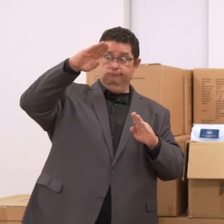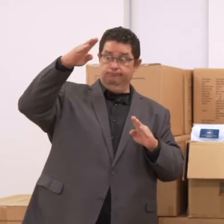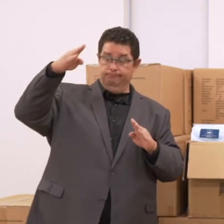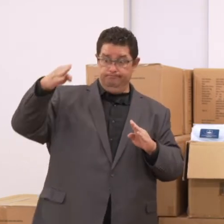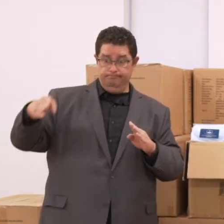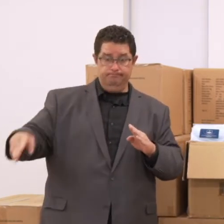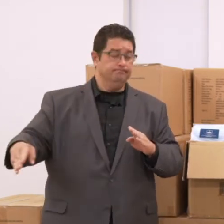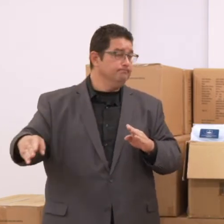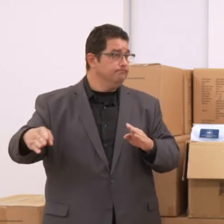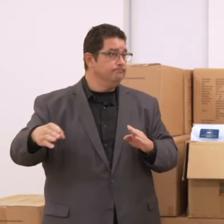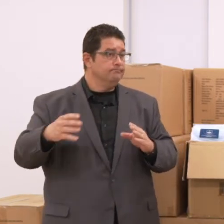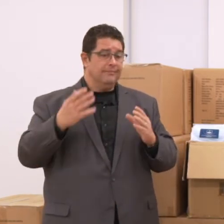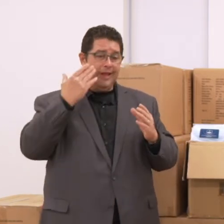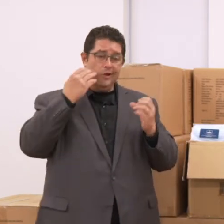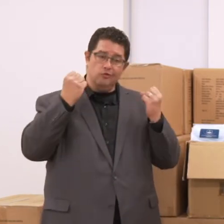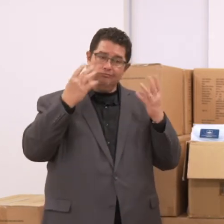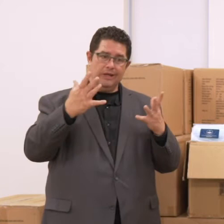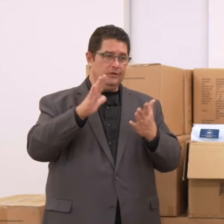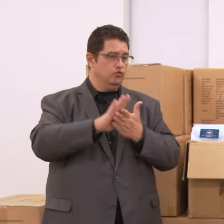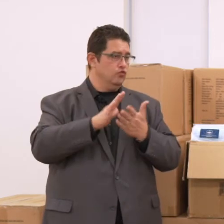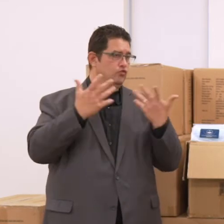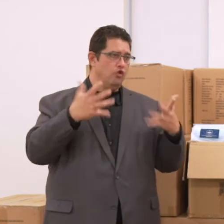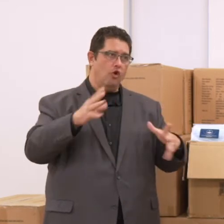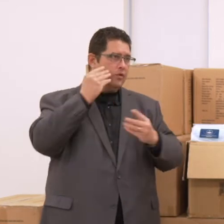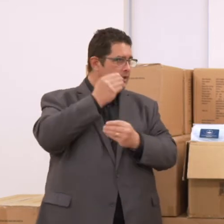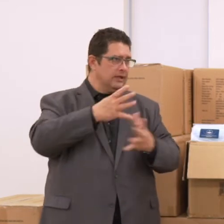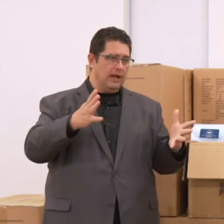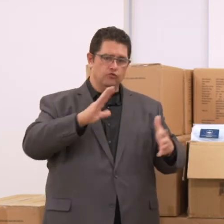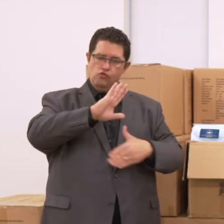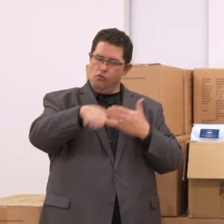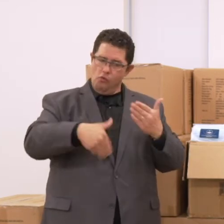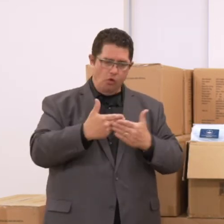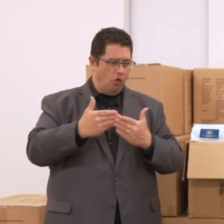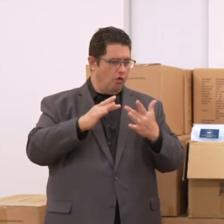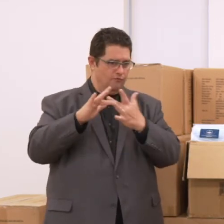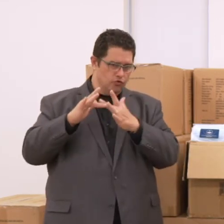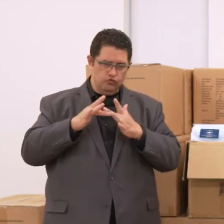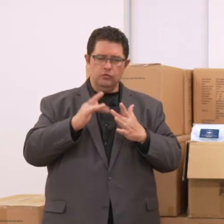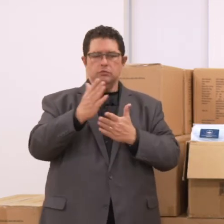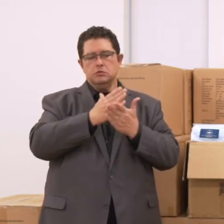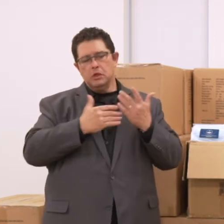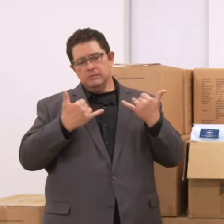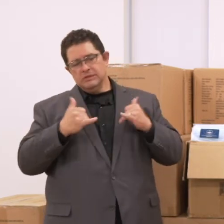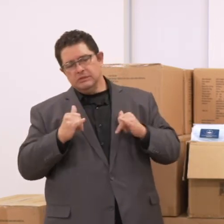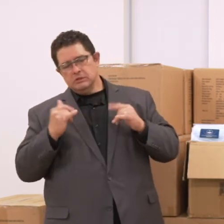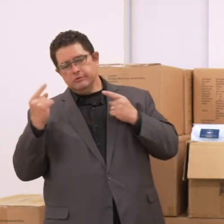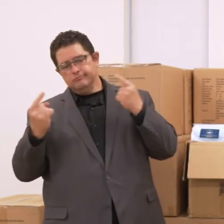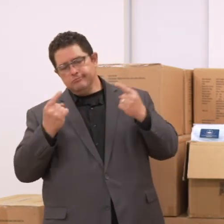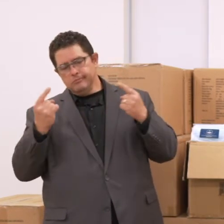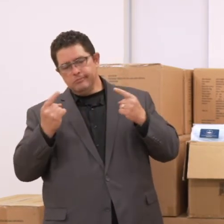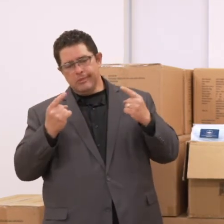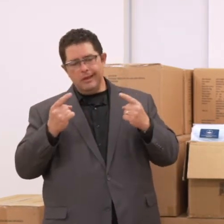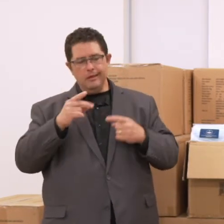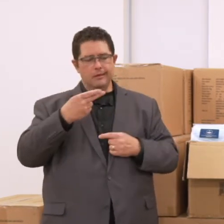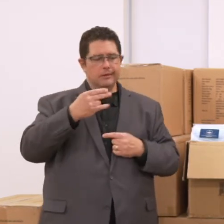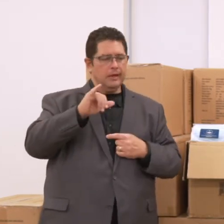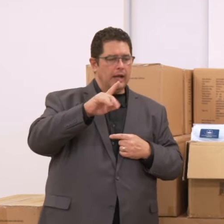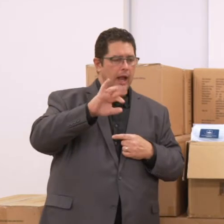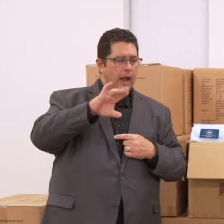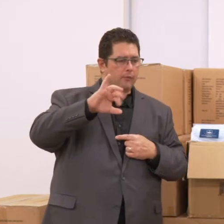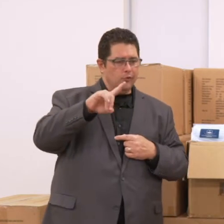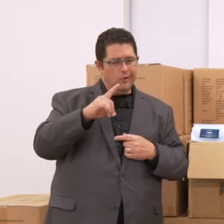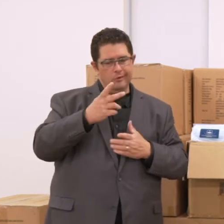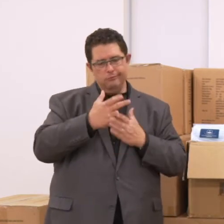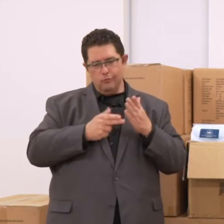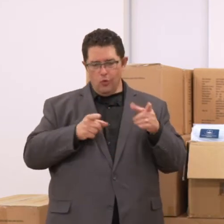of in-classroom setting. I know many schools have already announced that they're all virtual. Some are still considering a hybrid model. But we also have to be